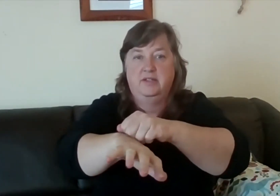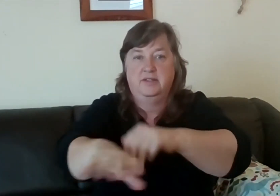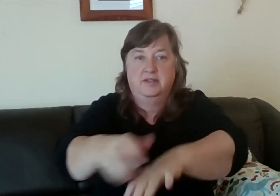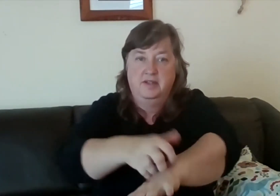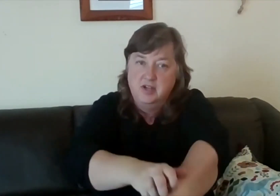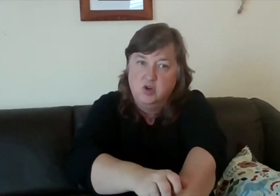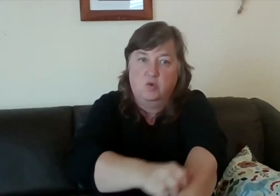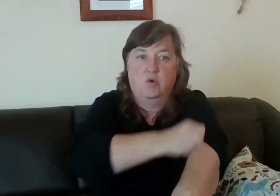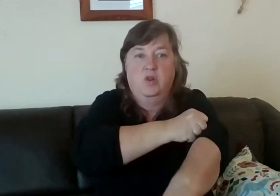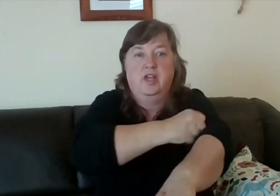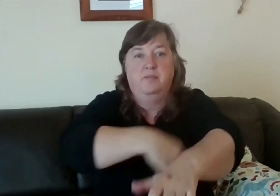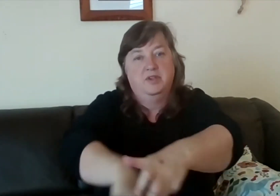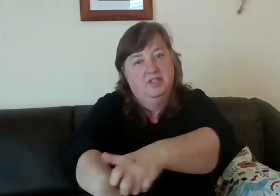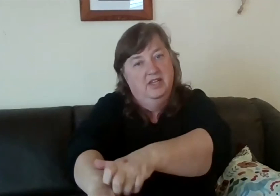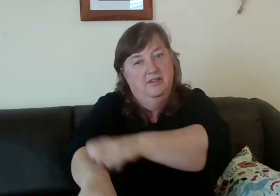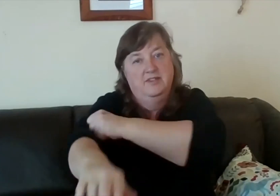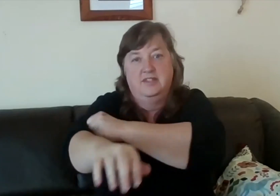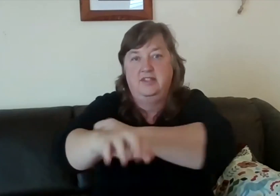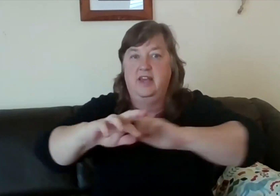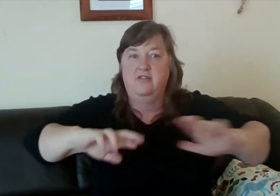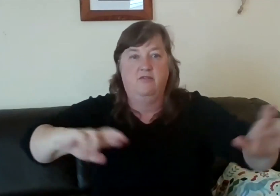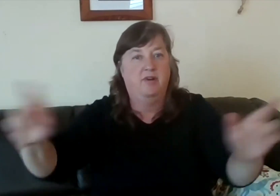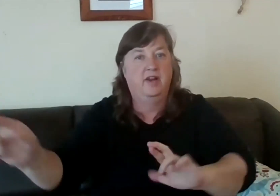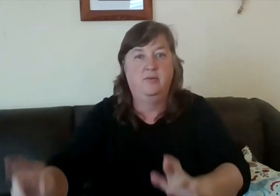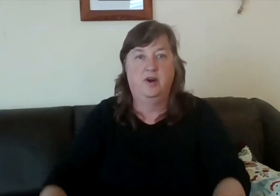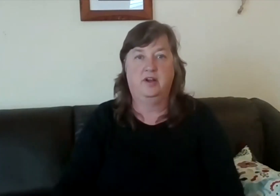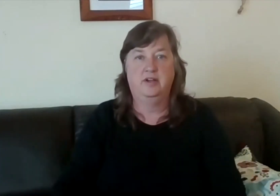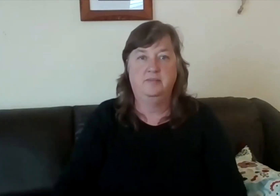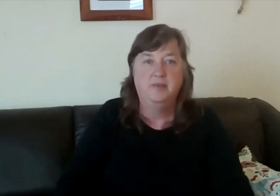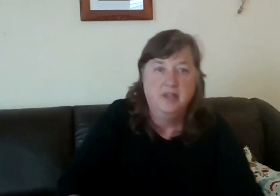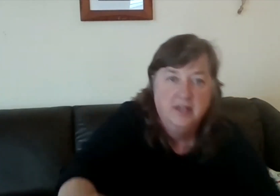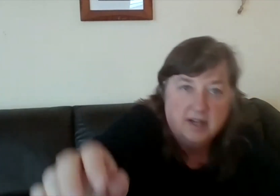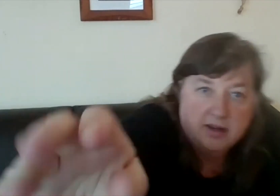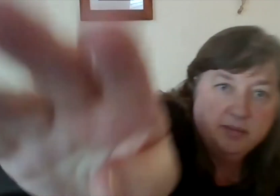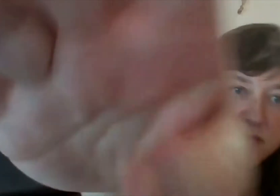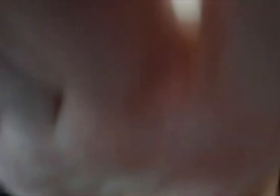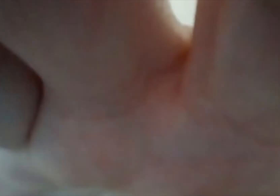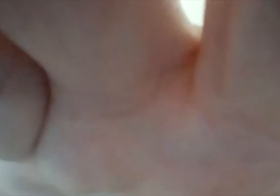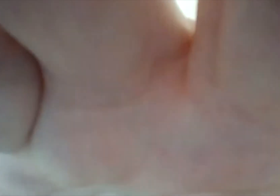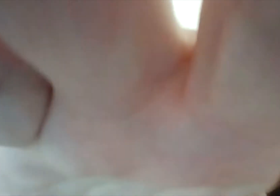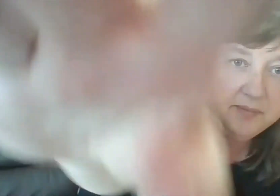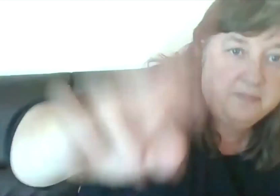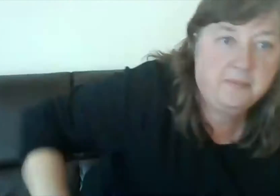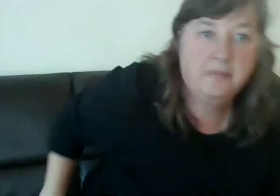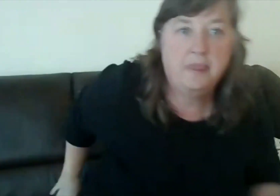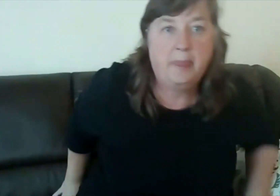mittens, rolling up your sleeves, getting ready to work. I'm gonna move this down a little bit.